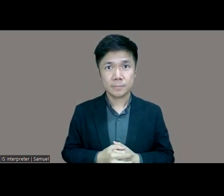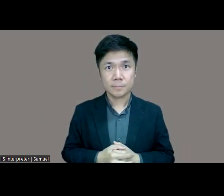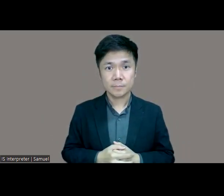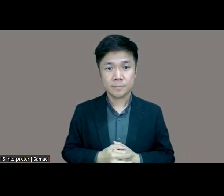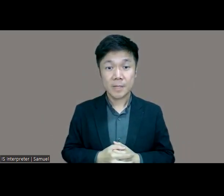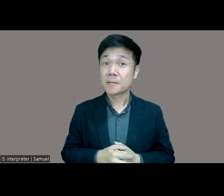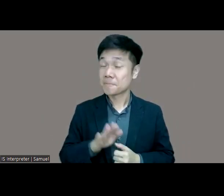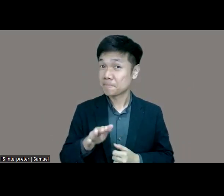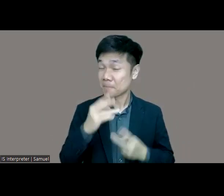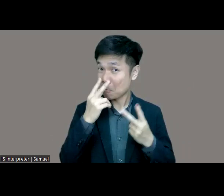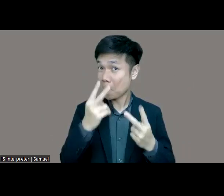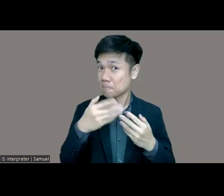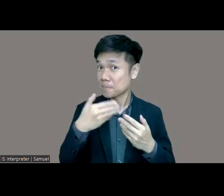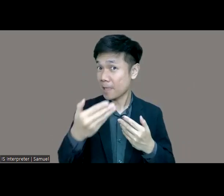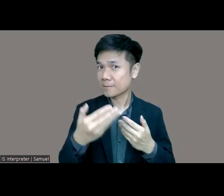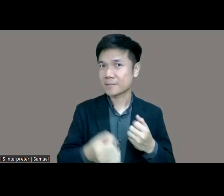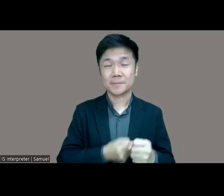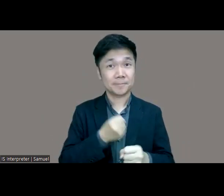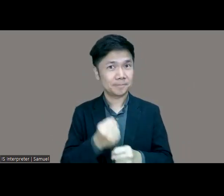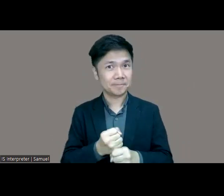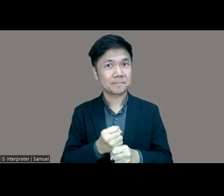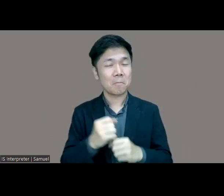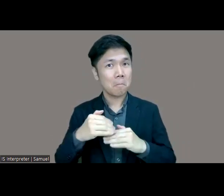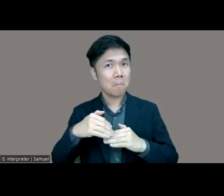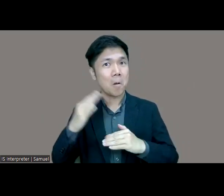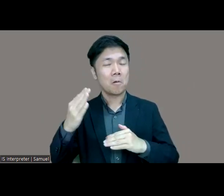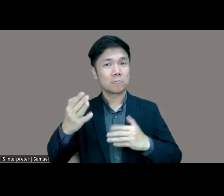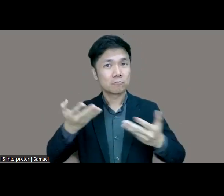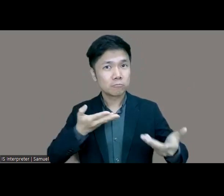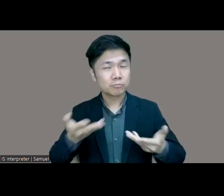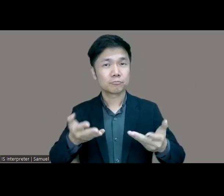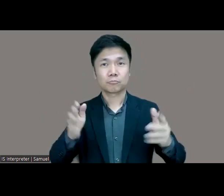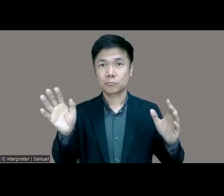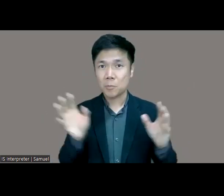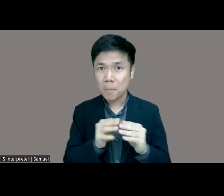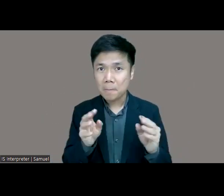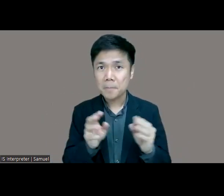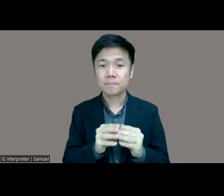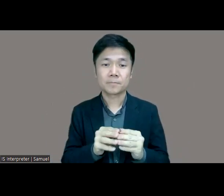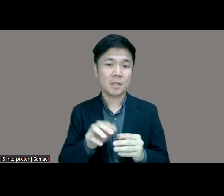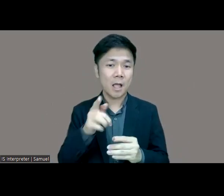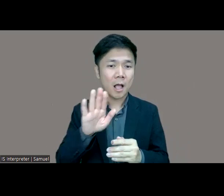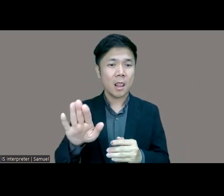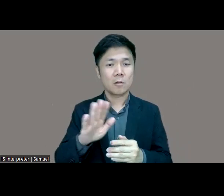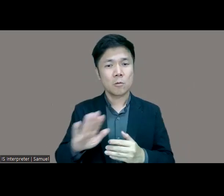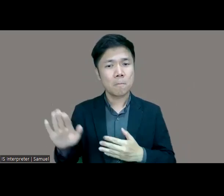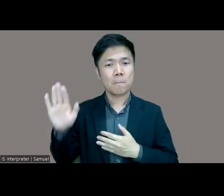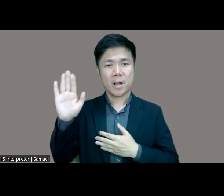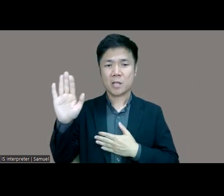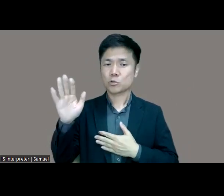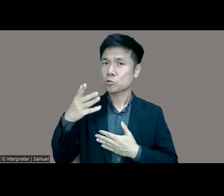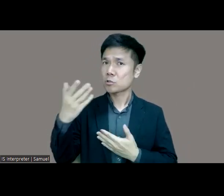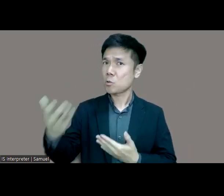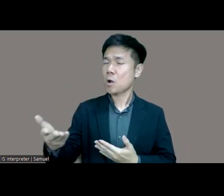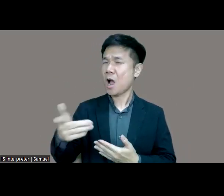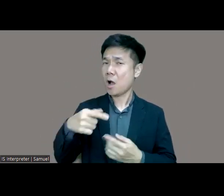our meetings next year. There would be meetings about how to make a pledge, what is a good pledge, how you can